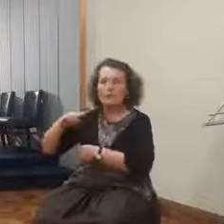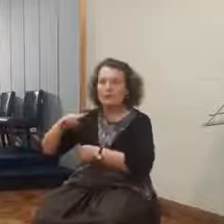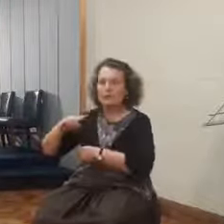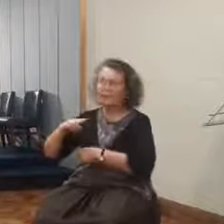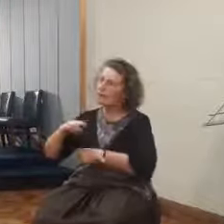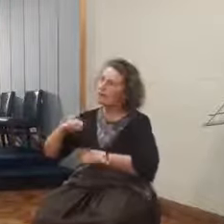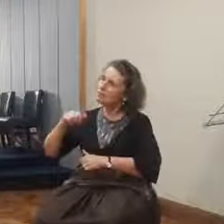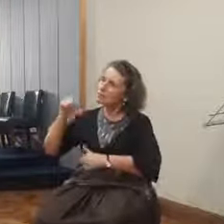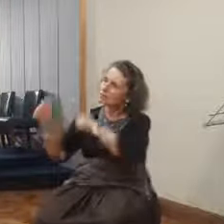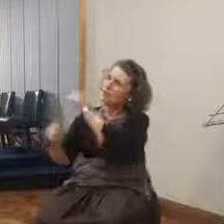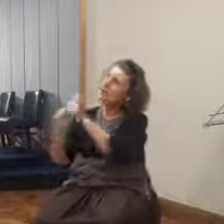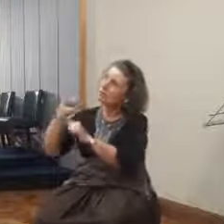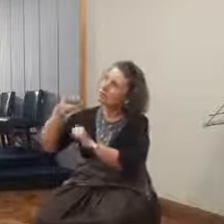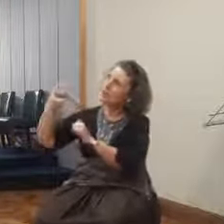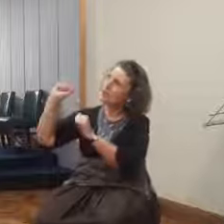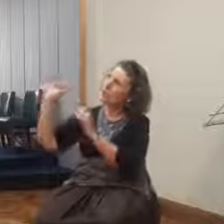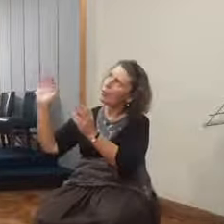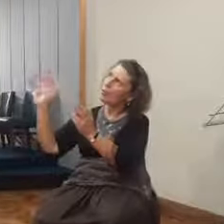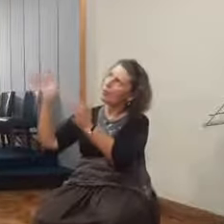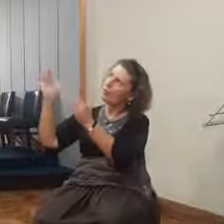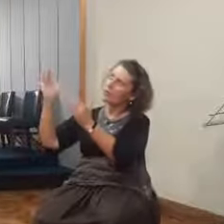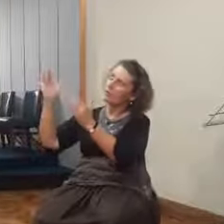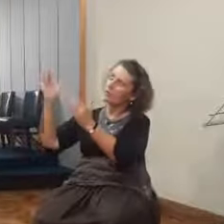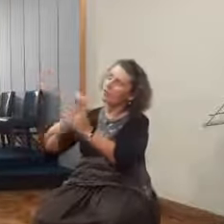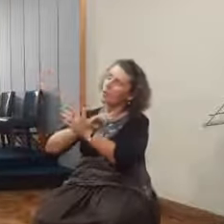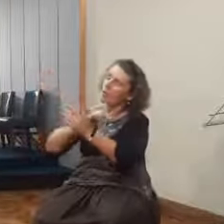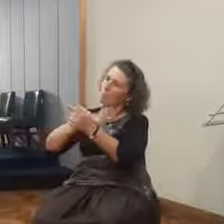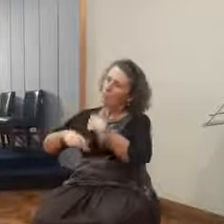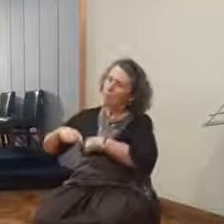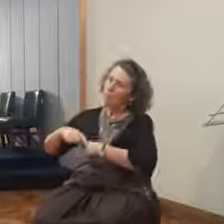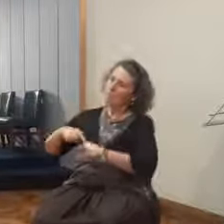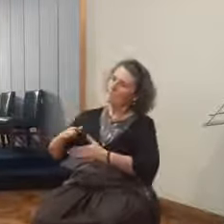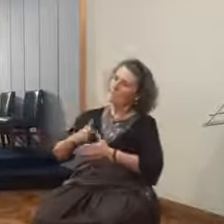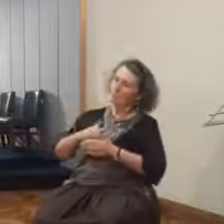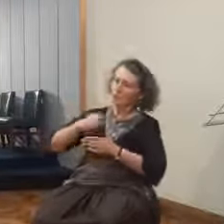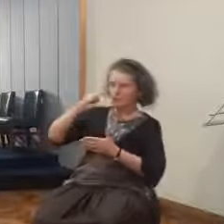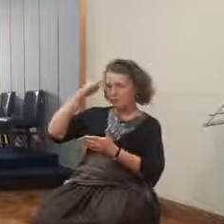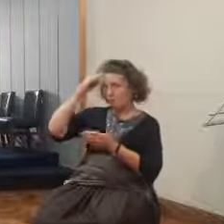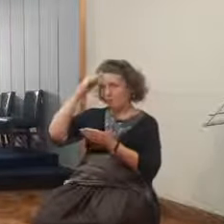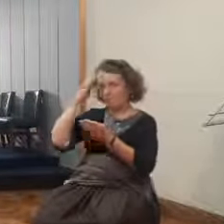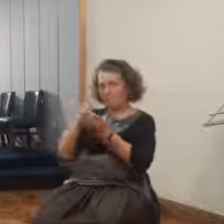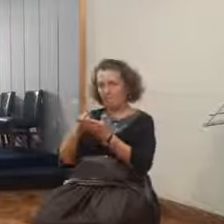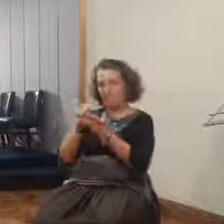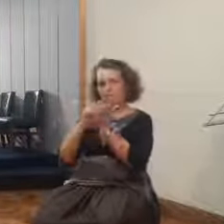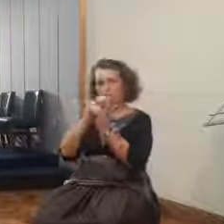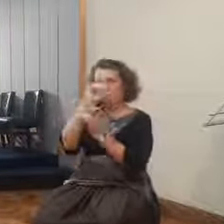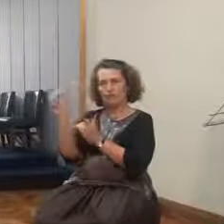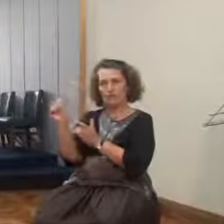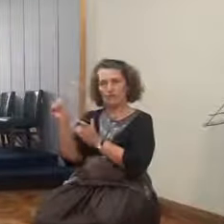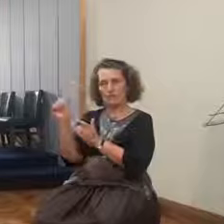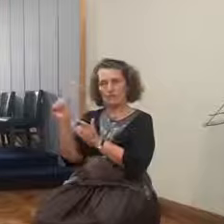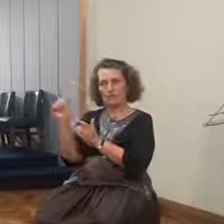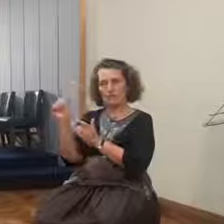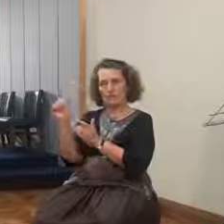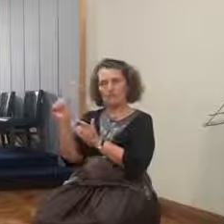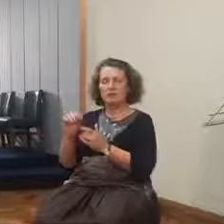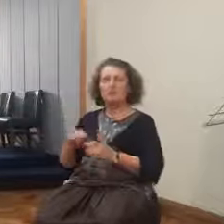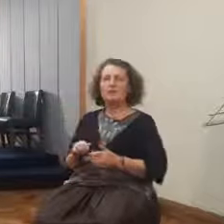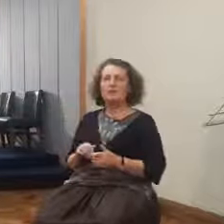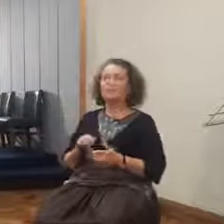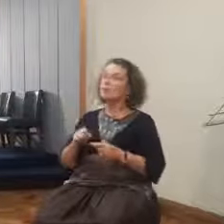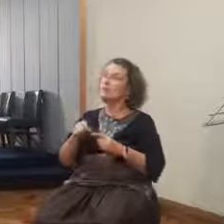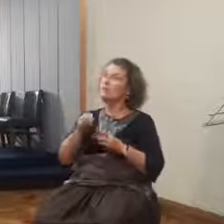of his glory, who first trusted in Christ. The counsel of the Lord